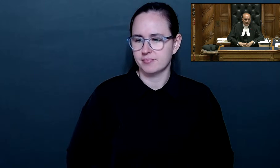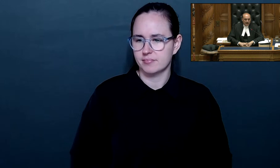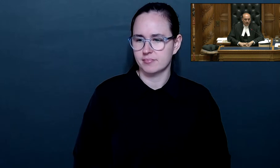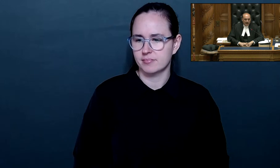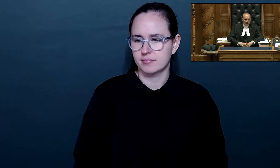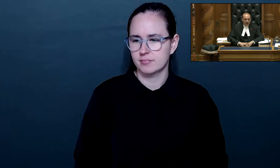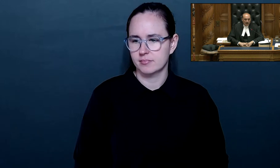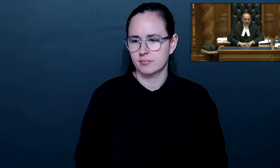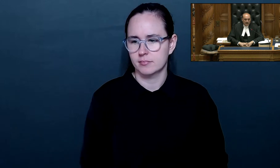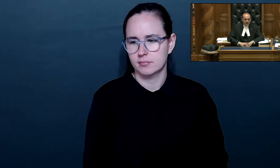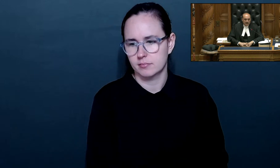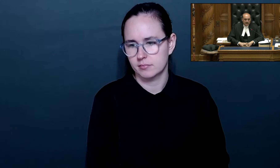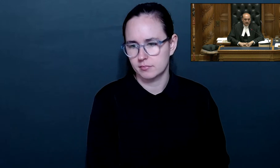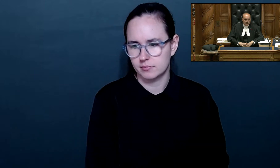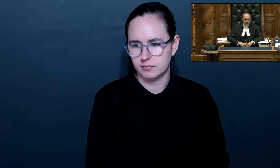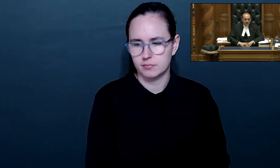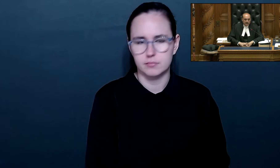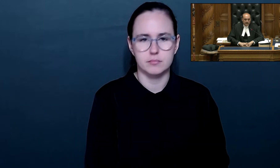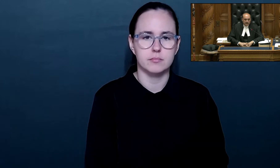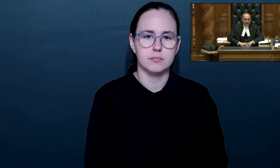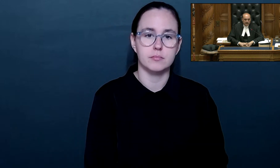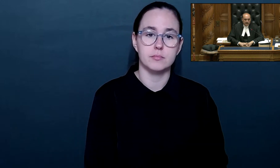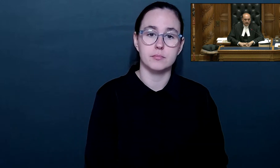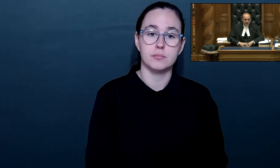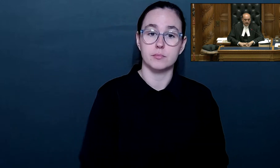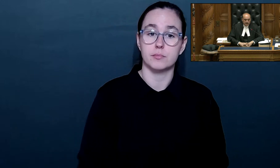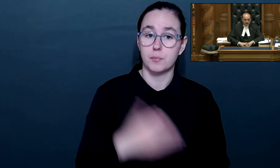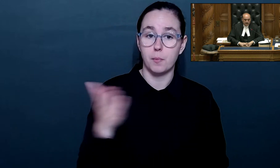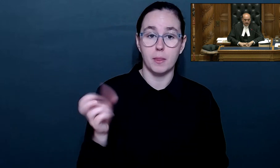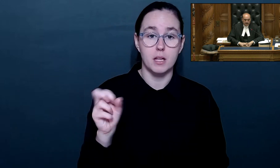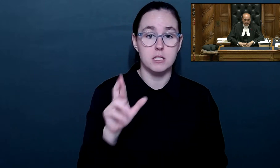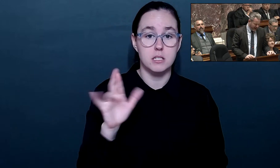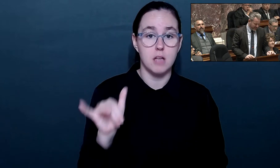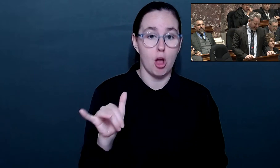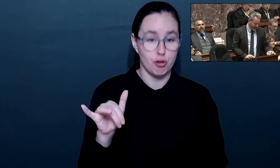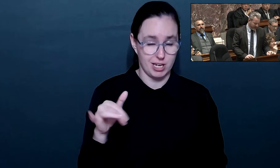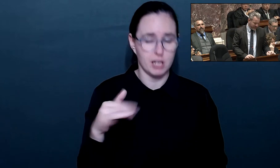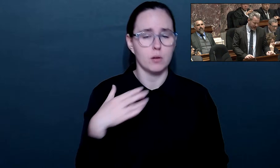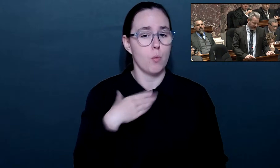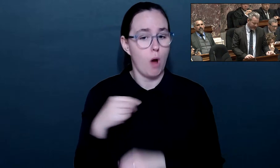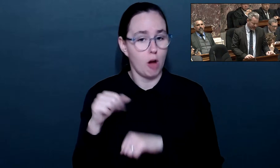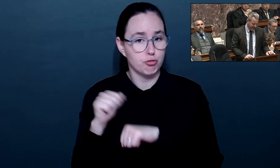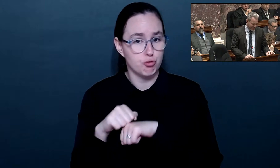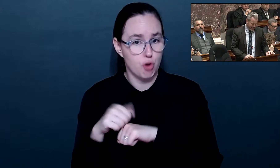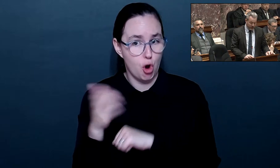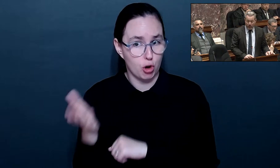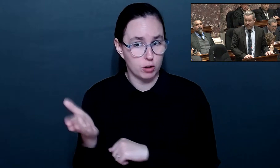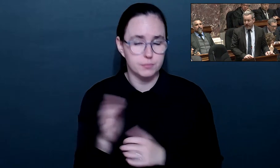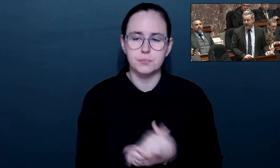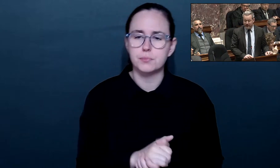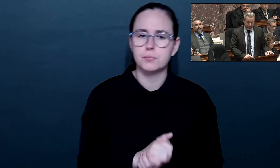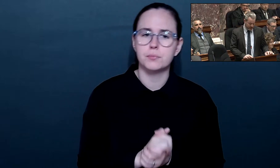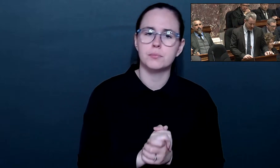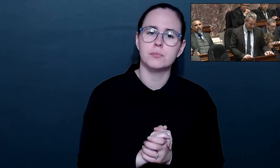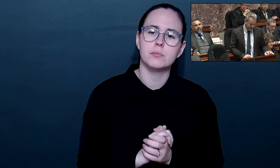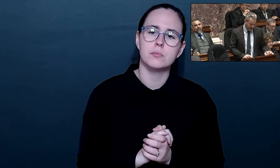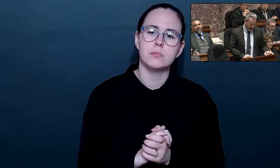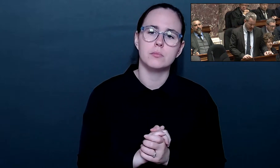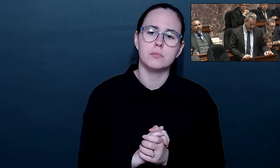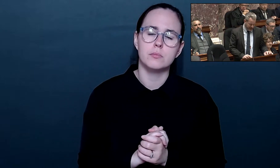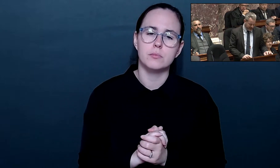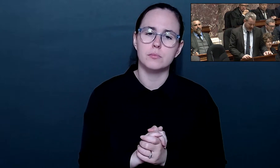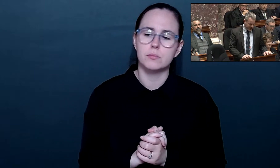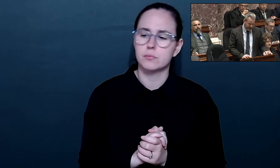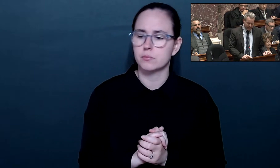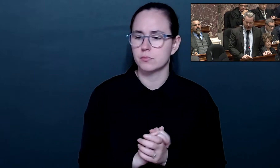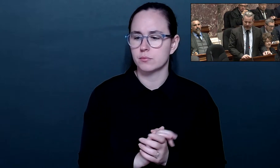Member for Surrey White Rock. Thank you, Mr. Speaker. I rise today to pay respect to a White Rock institution